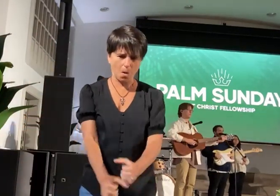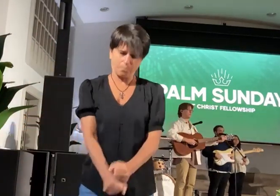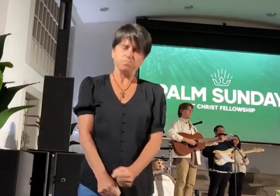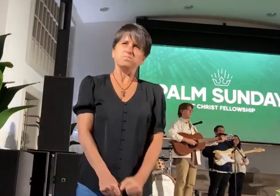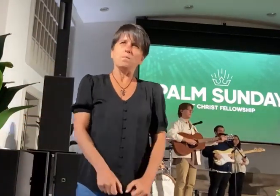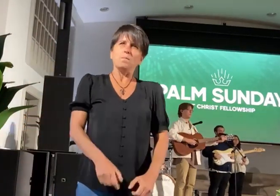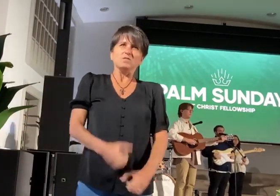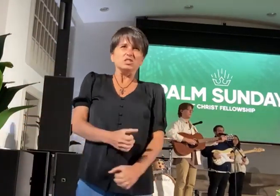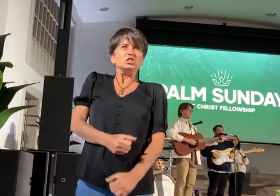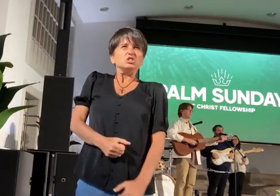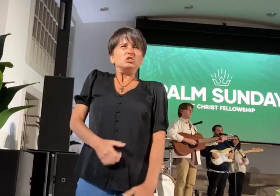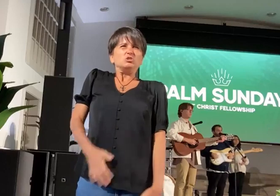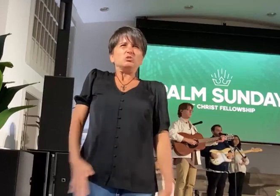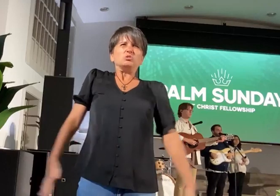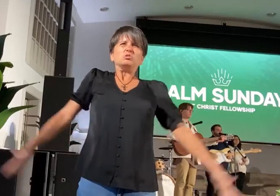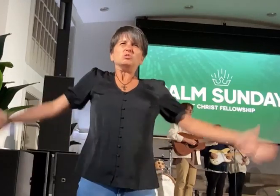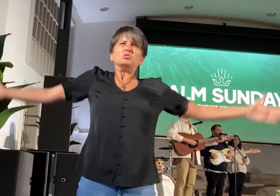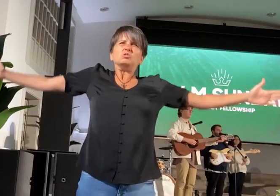possibly could.